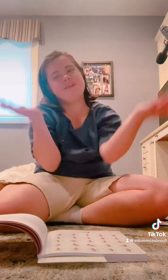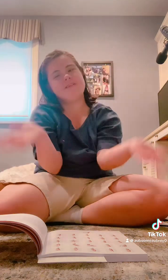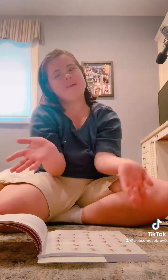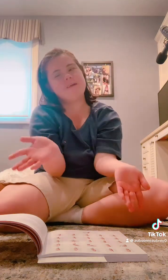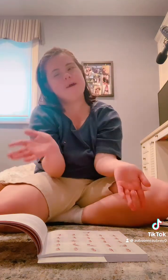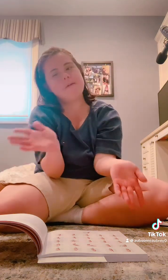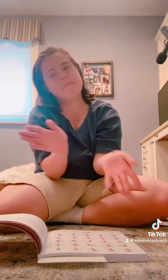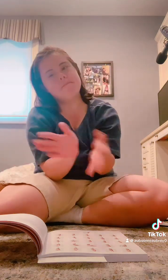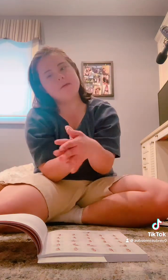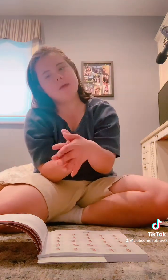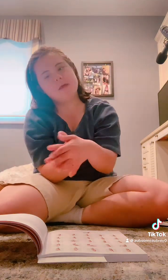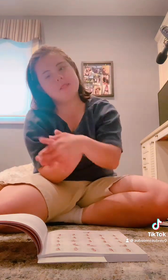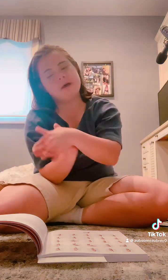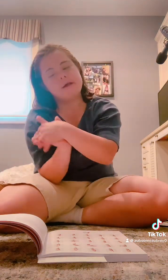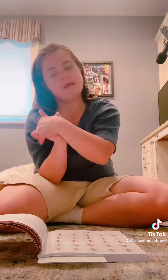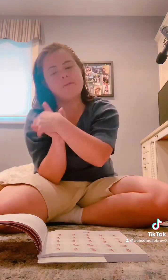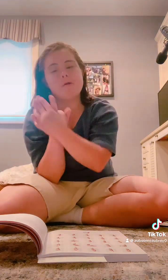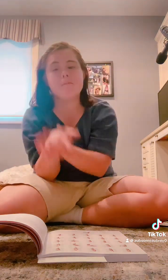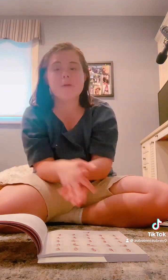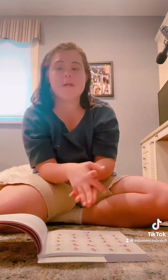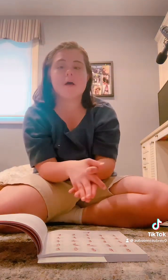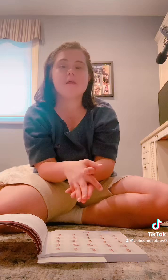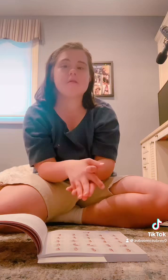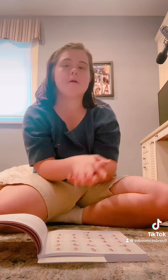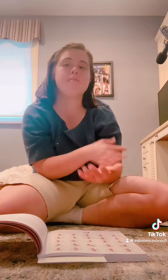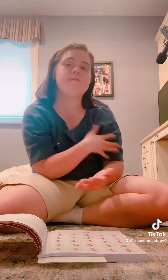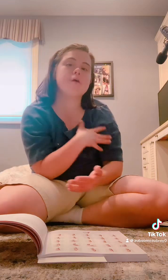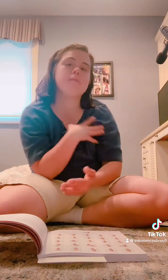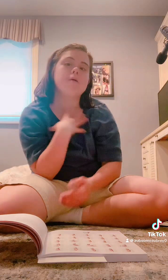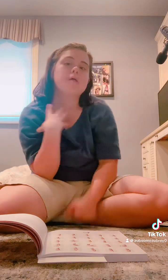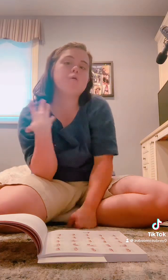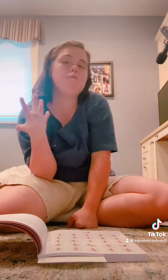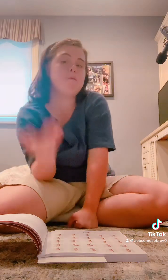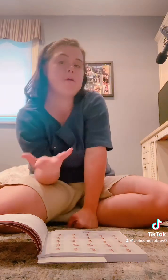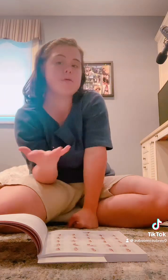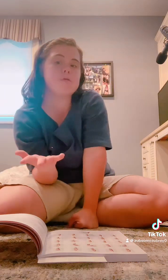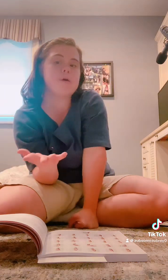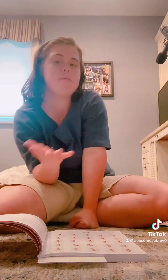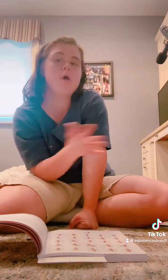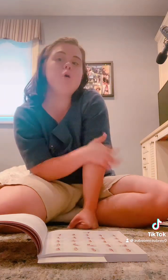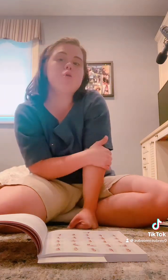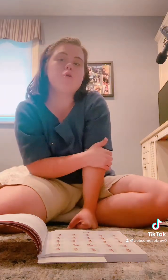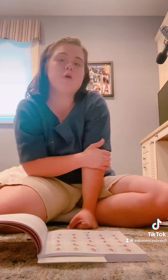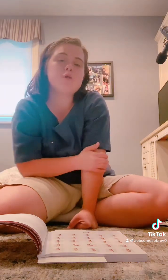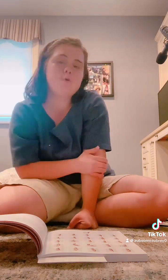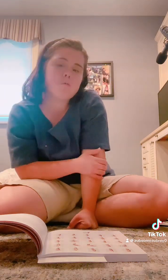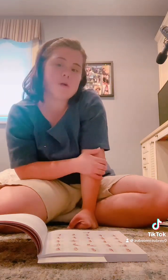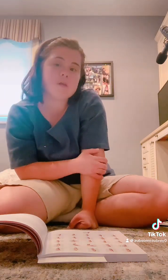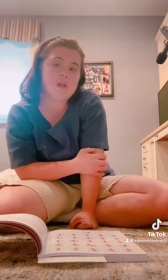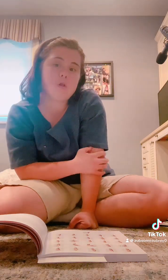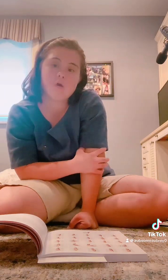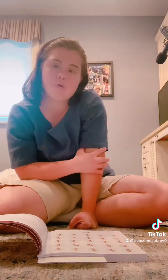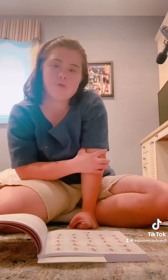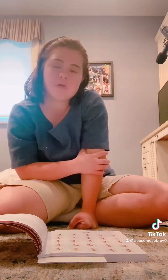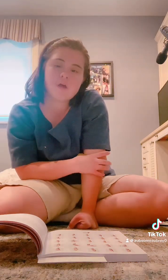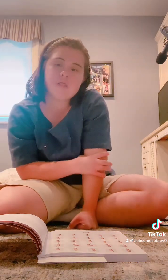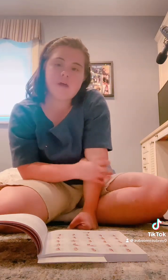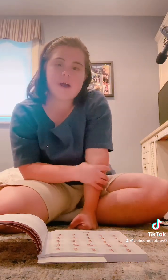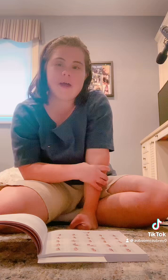teaching me in the LMNOP class. So I'm definitely going to be like a role model to them. So that's super exciting news that I get